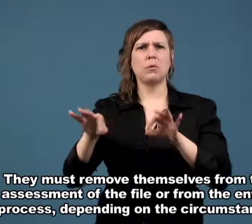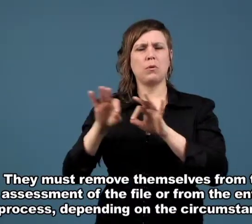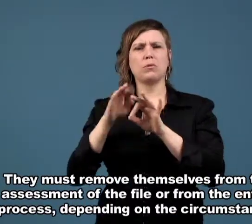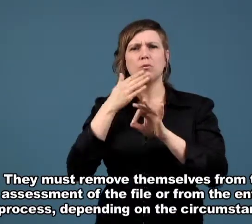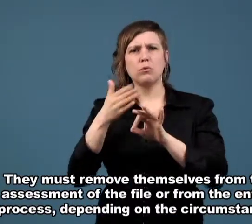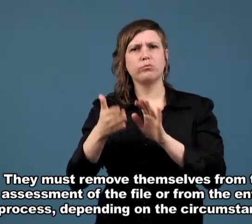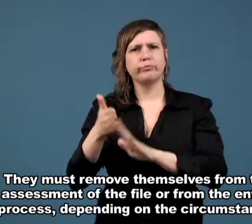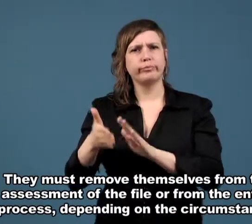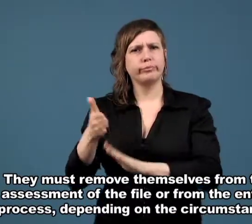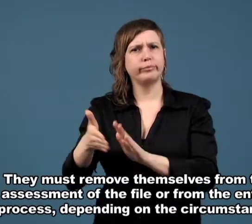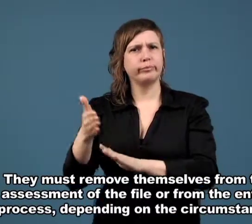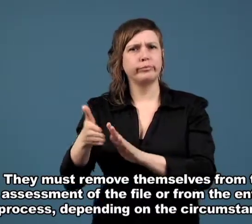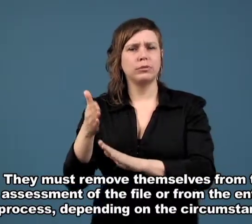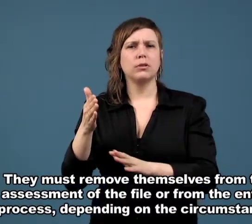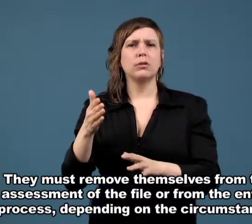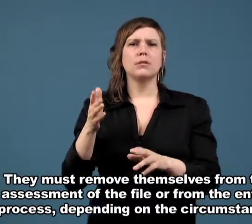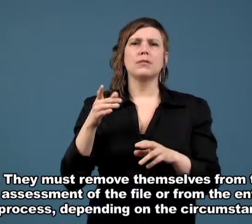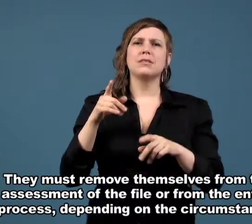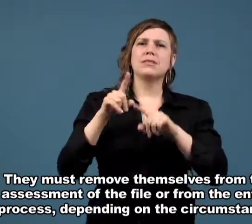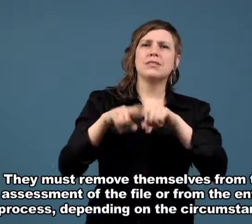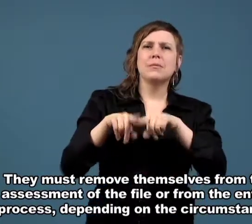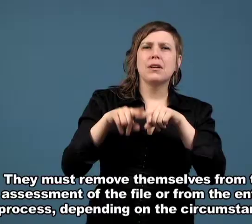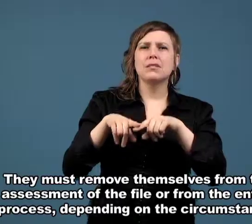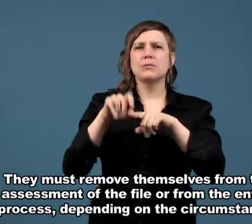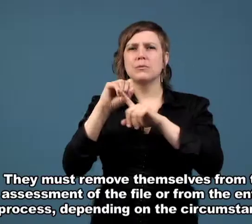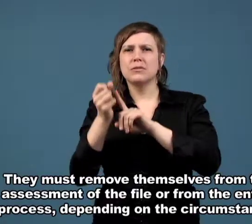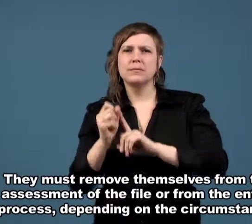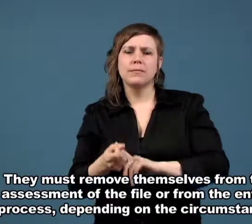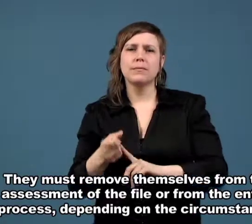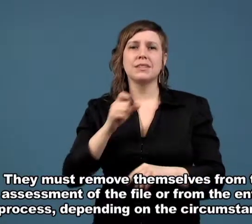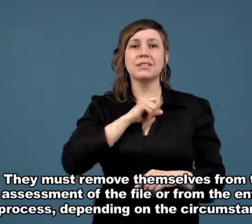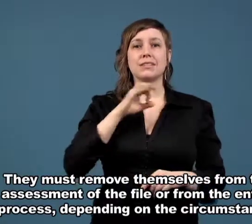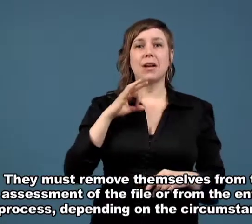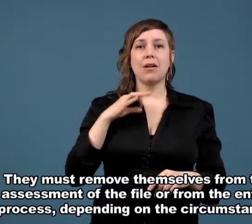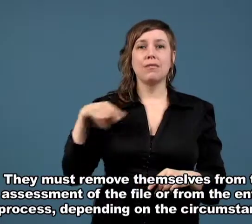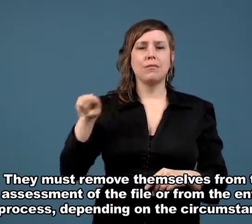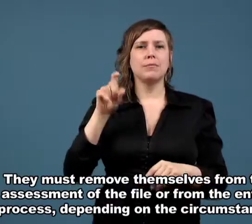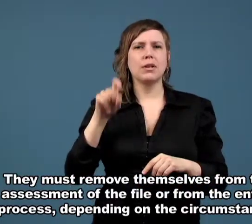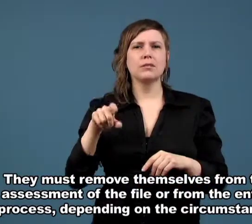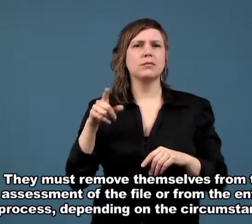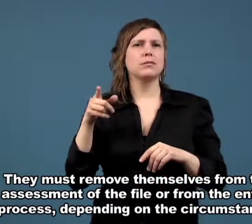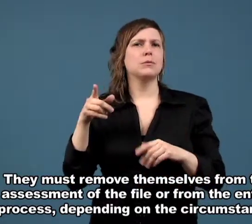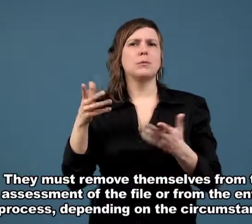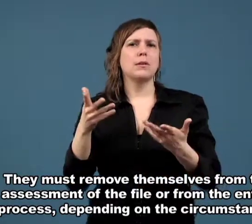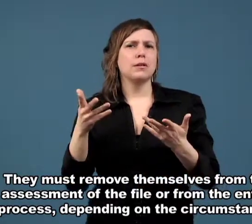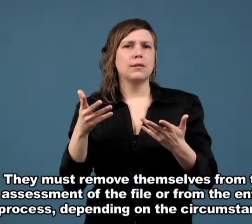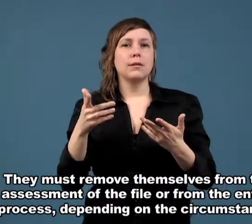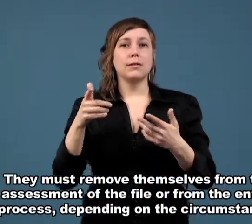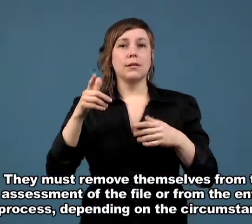remove themselves from the assessment of the file or from the entire process, depending on the circumstance.